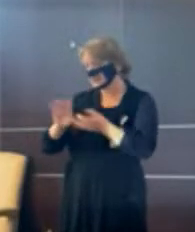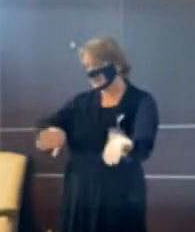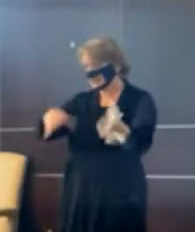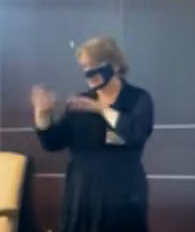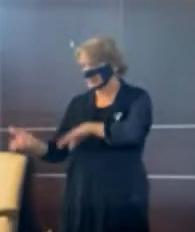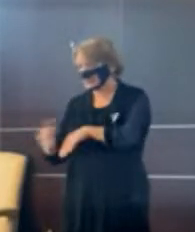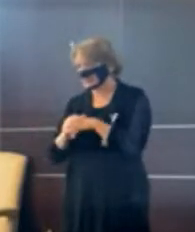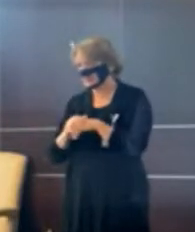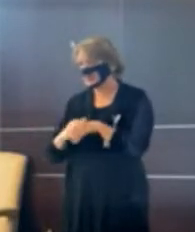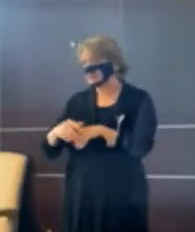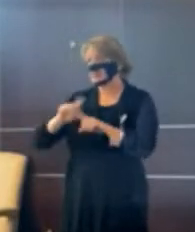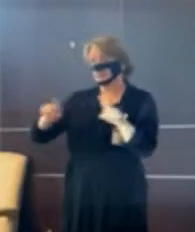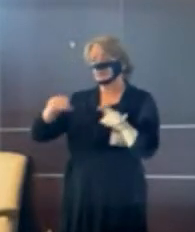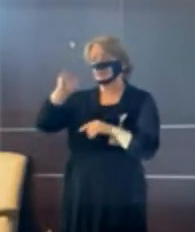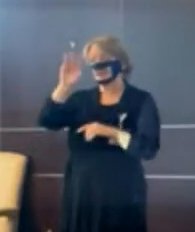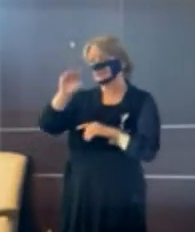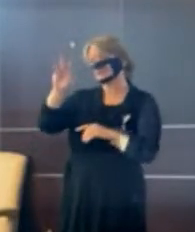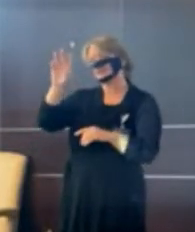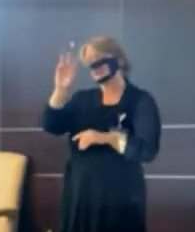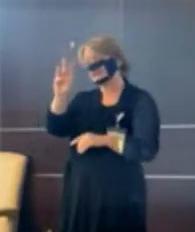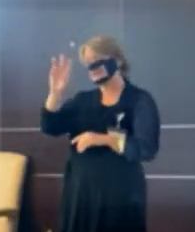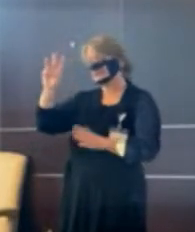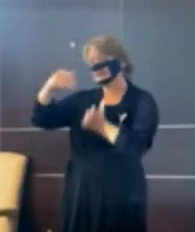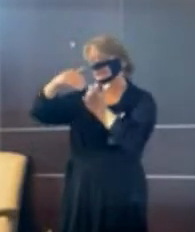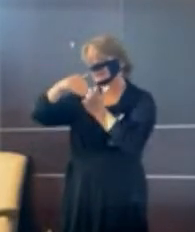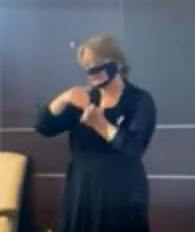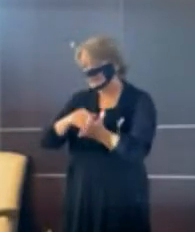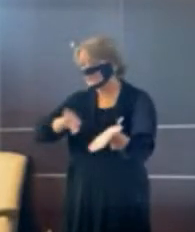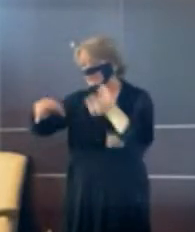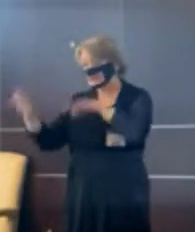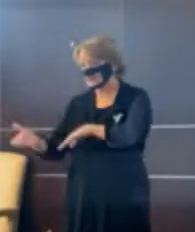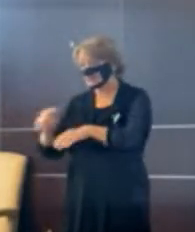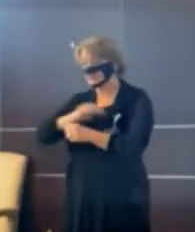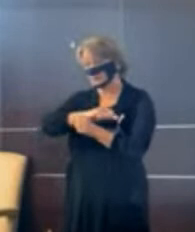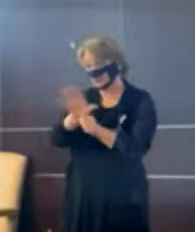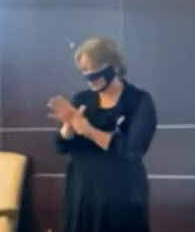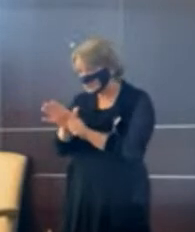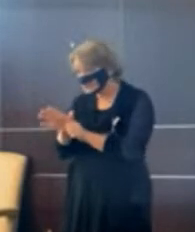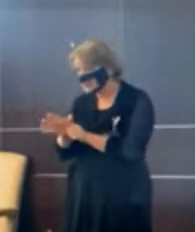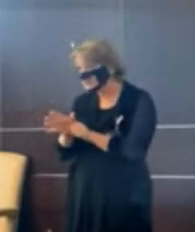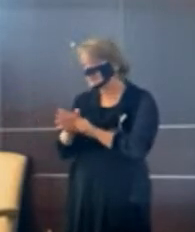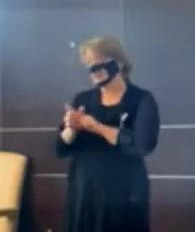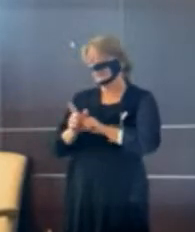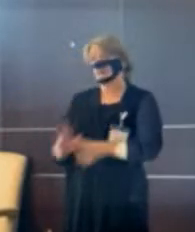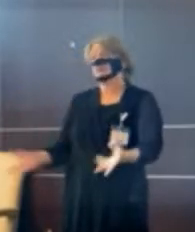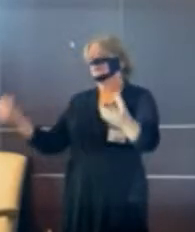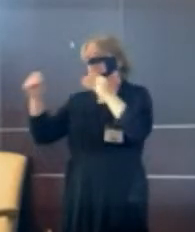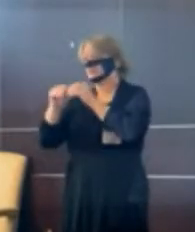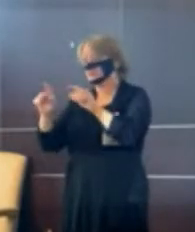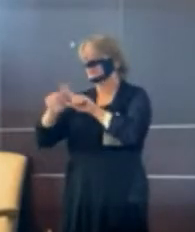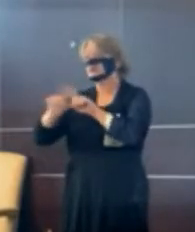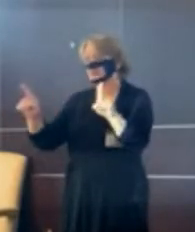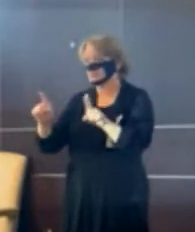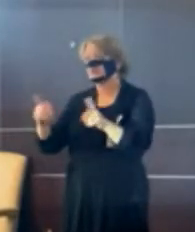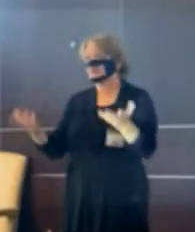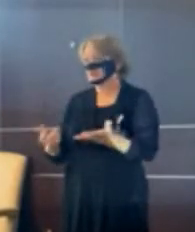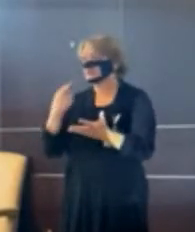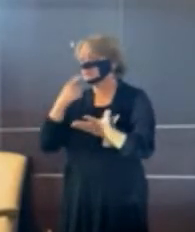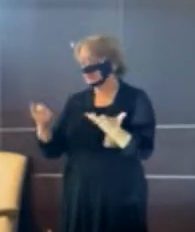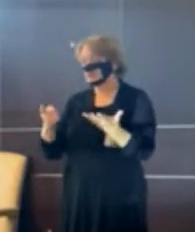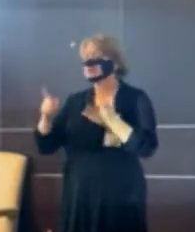to the 662,000 deaths in the U.S. from COVID-19, but I'm here to remind you that it's a preventable illness,